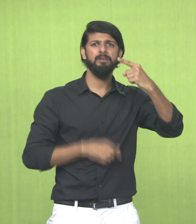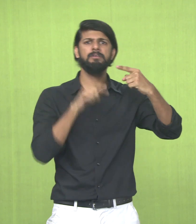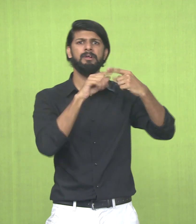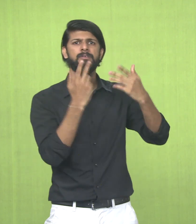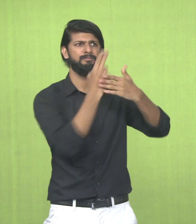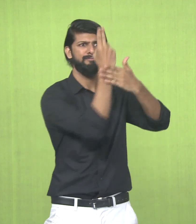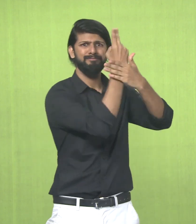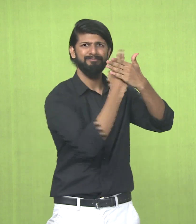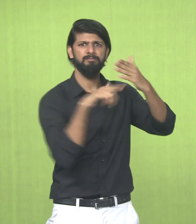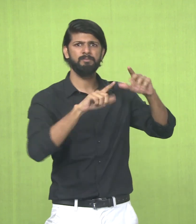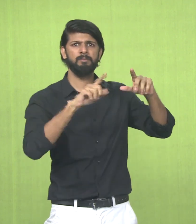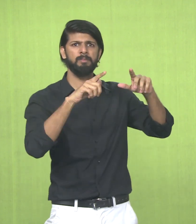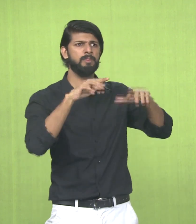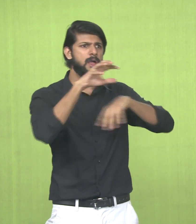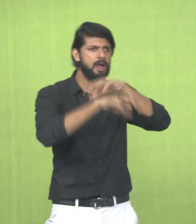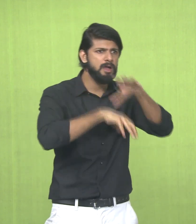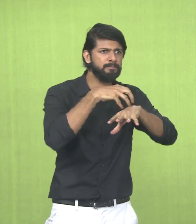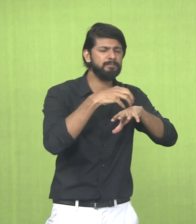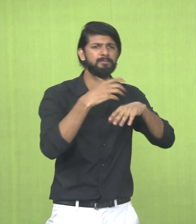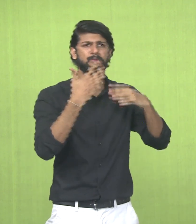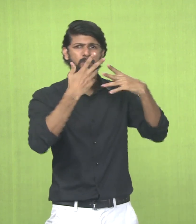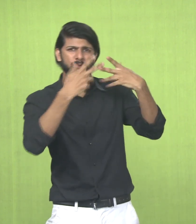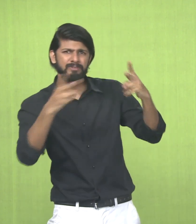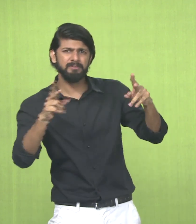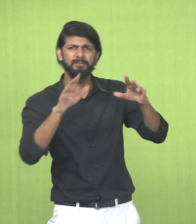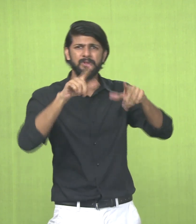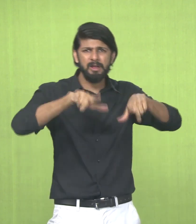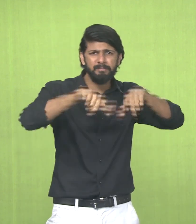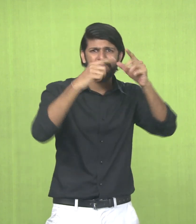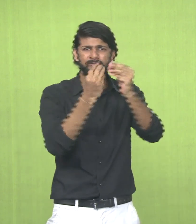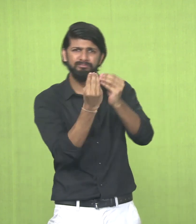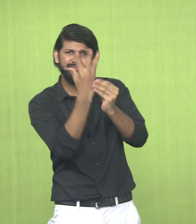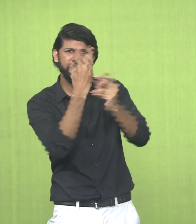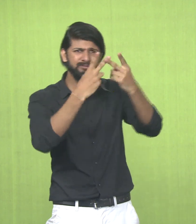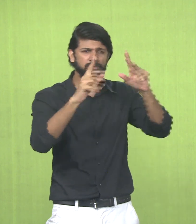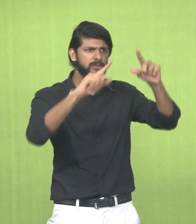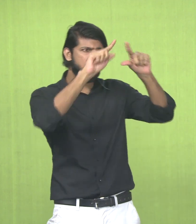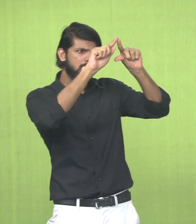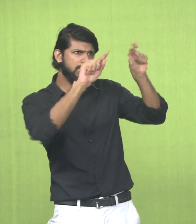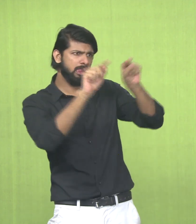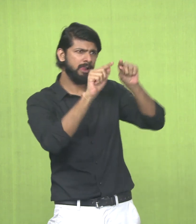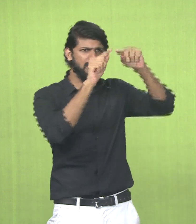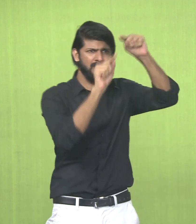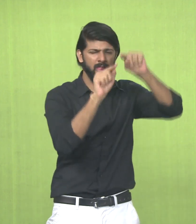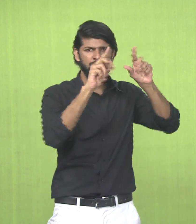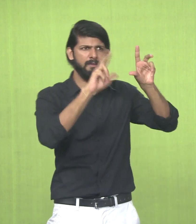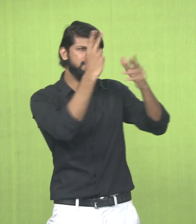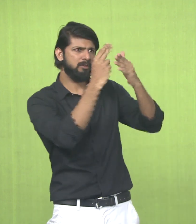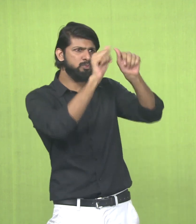The first rule is called Rupa Bheda, or learning about the variety